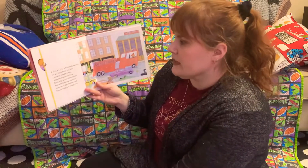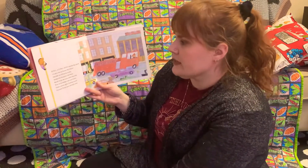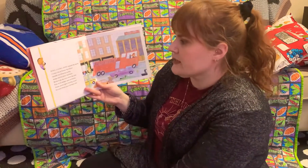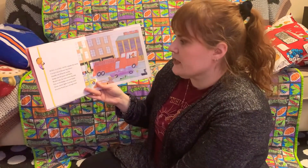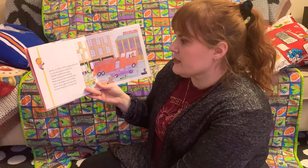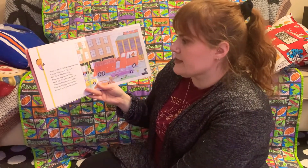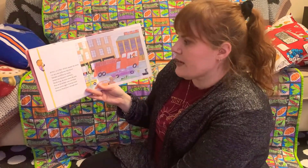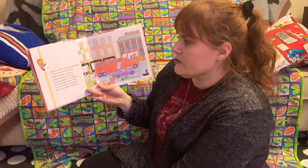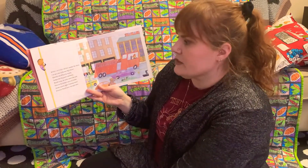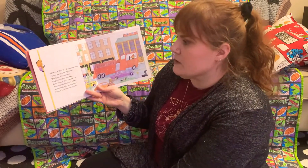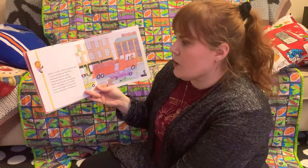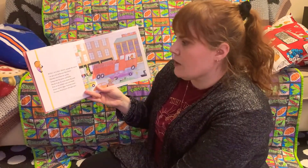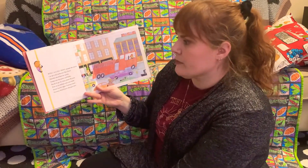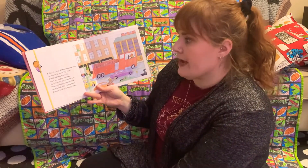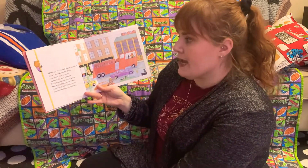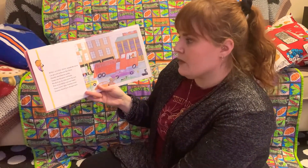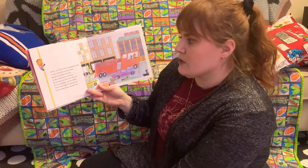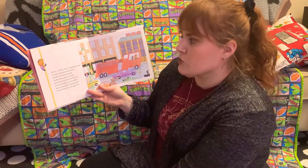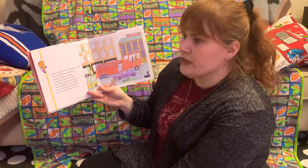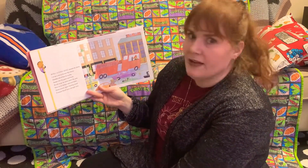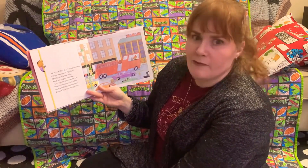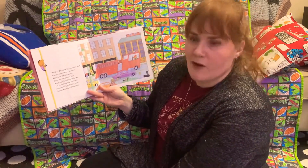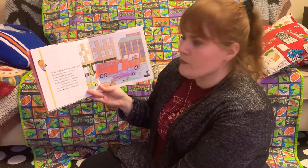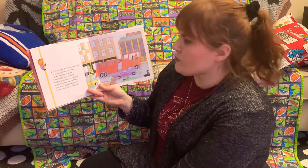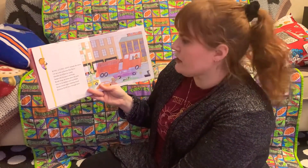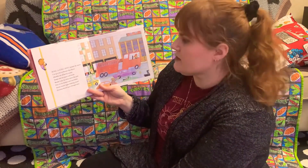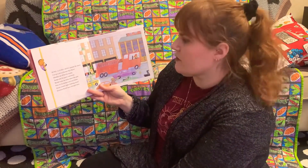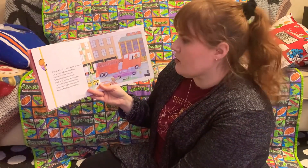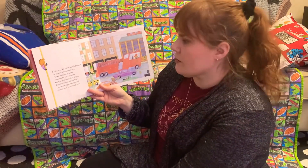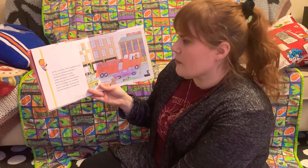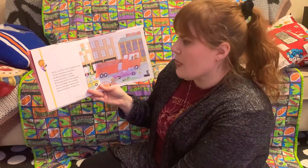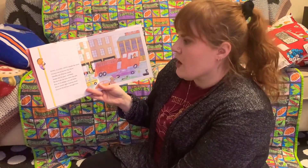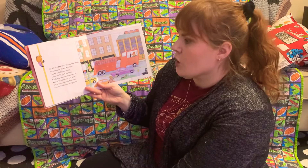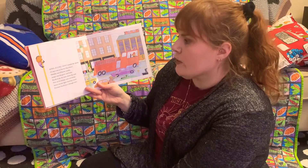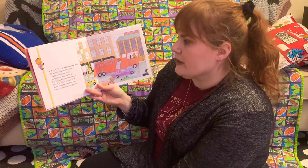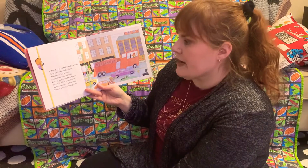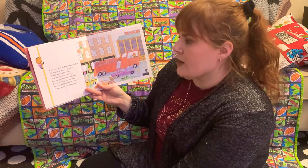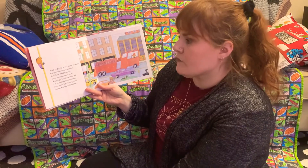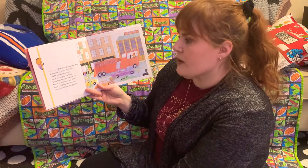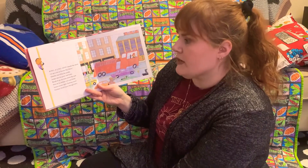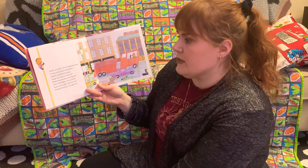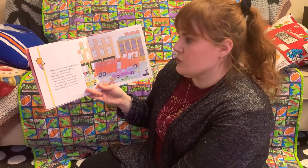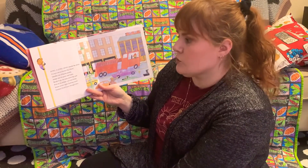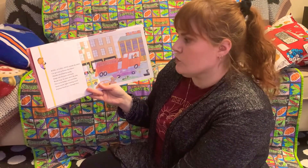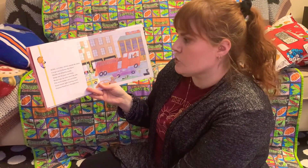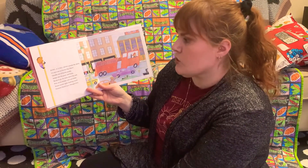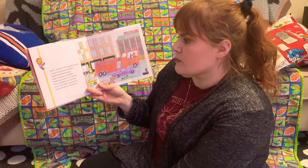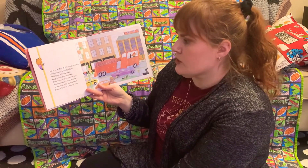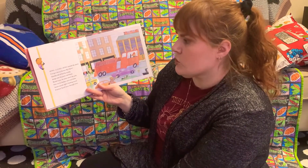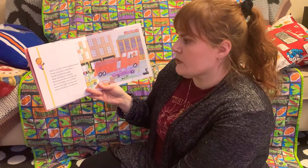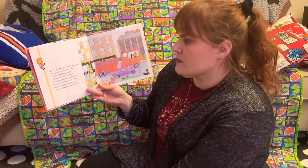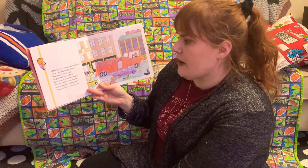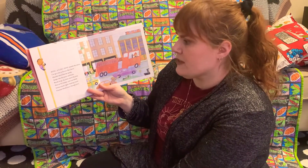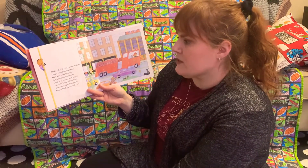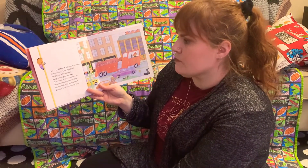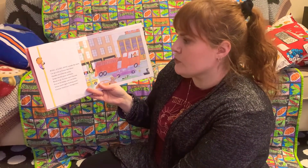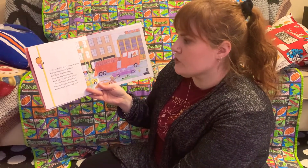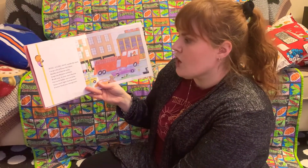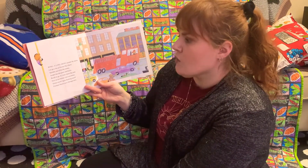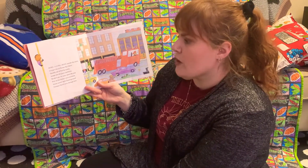Ring-a-ling-ding sounds the alarm. Cat up a tree at Farmer Pig's farm. Quickly out of bed, he scoots, jumps into his pants and boots. Ready to